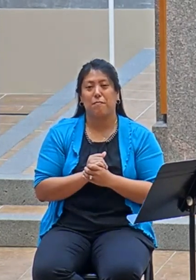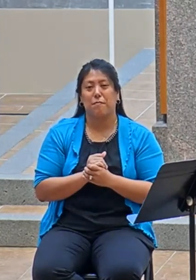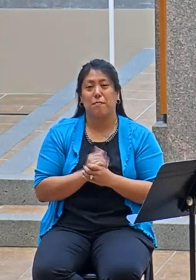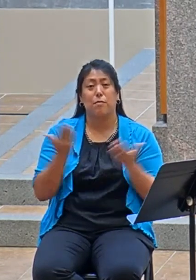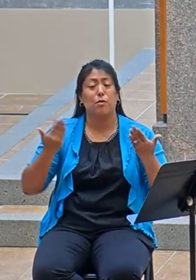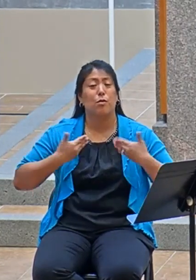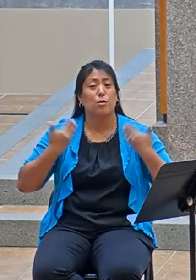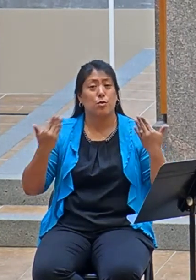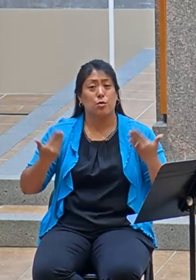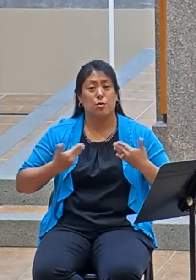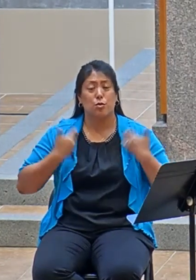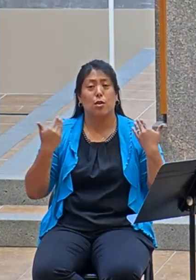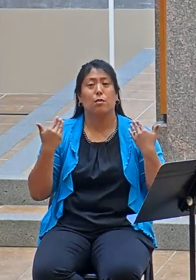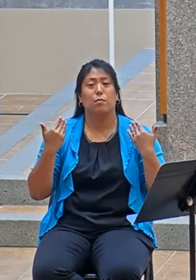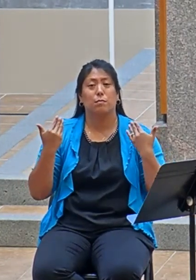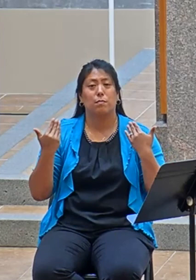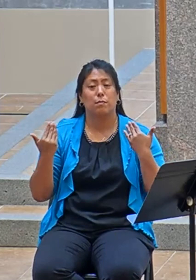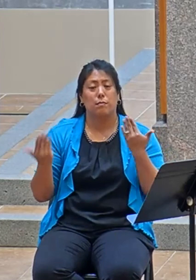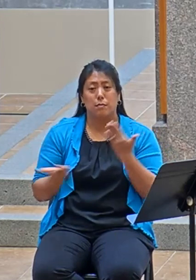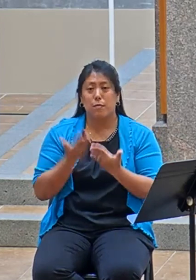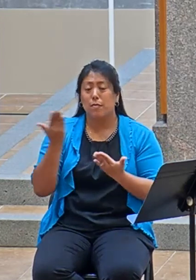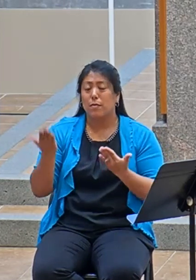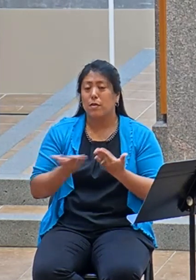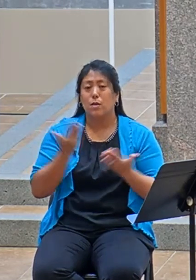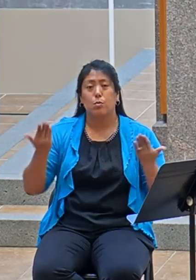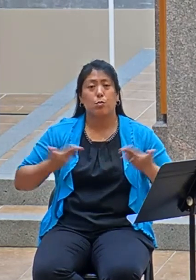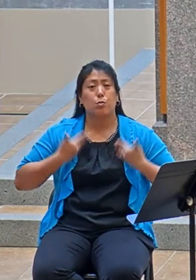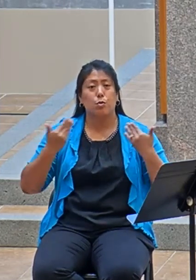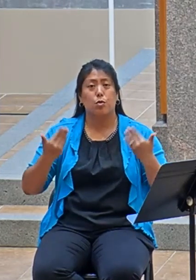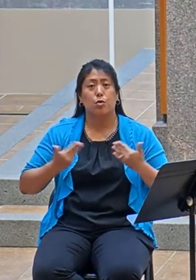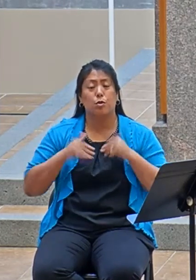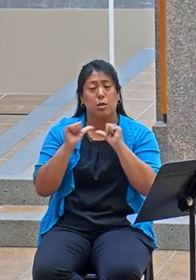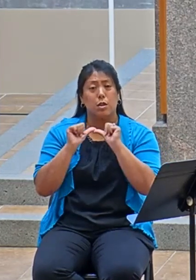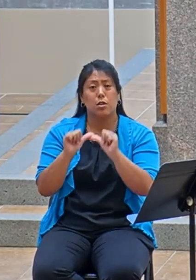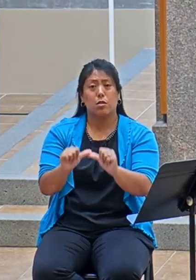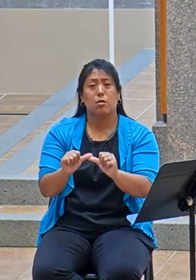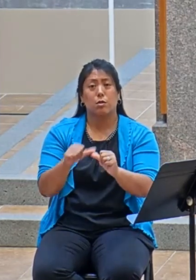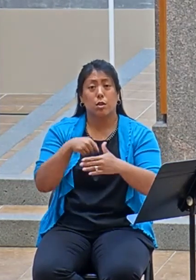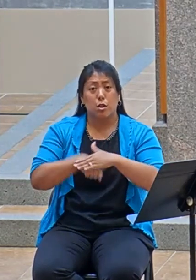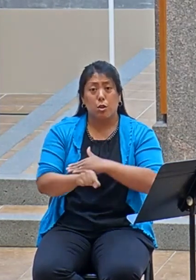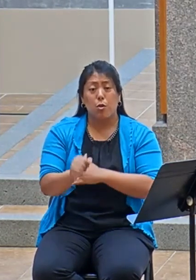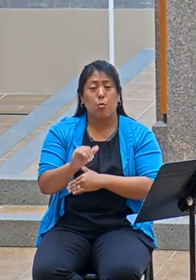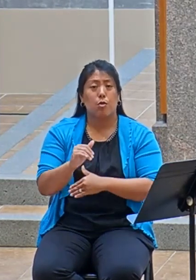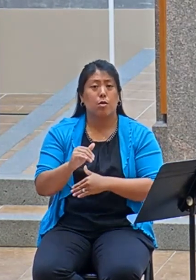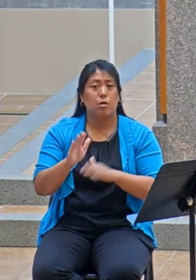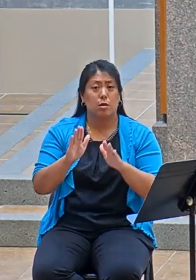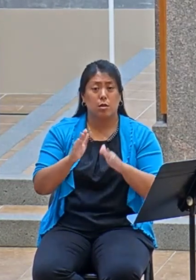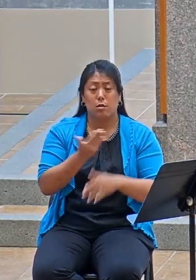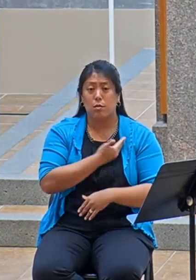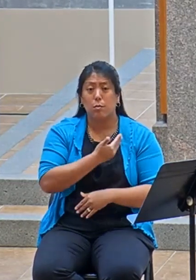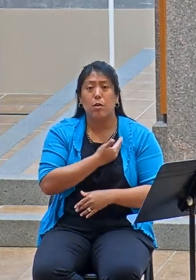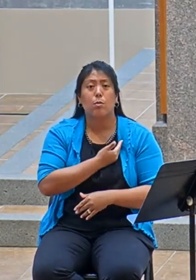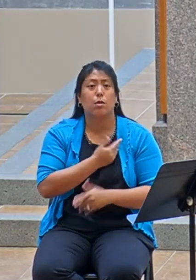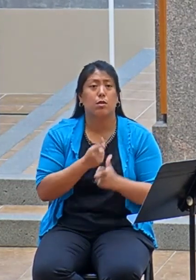Joy abounds. The birth of children, the